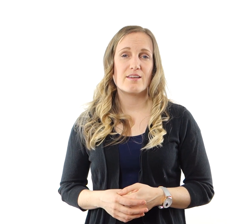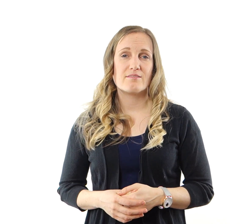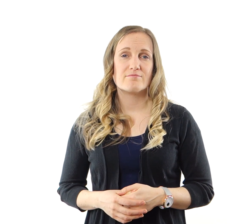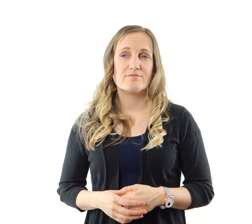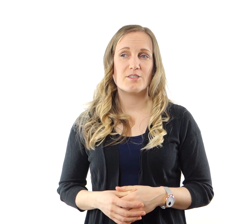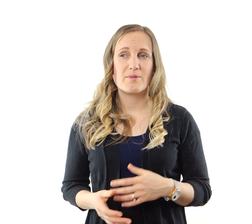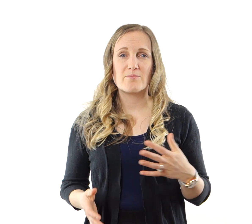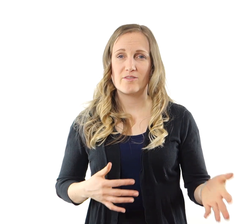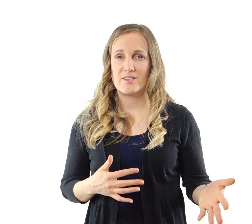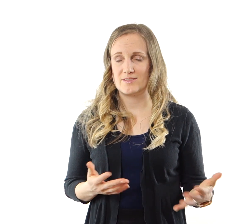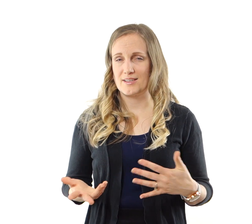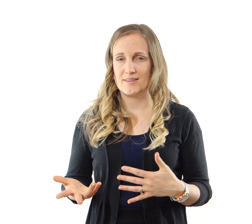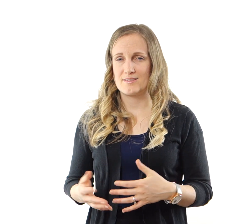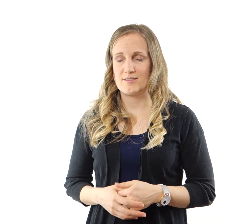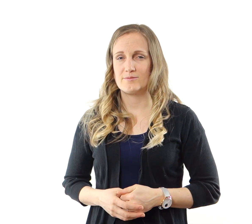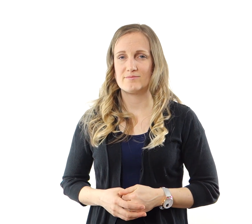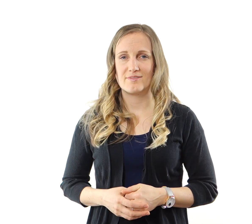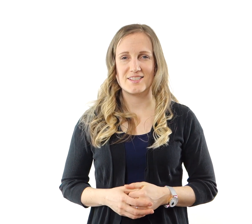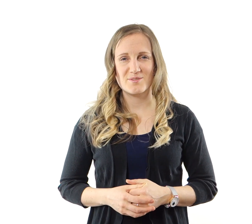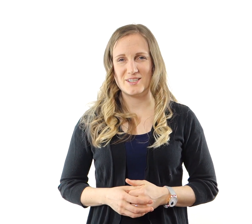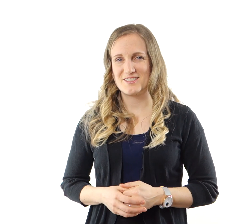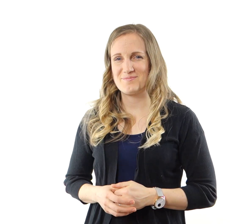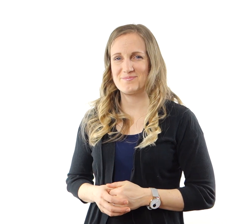can make more videos like this. So thanks so much.